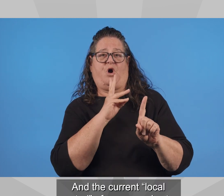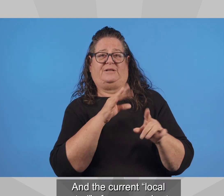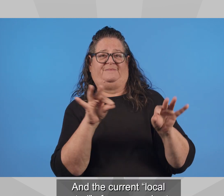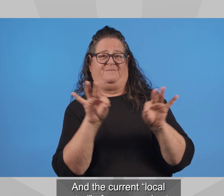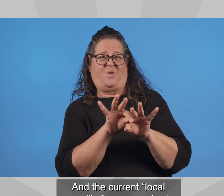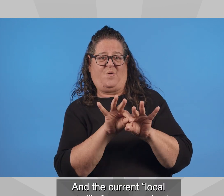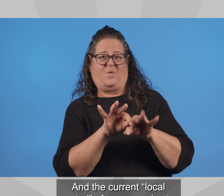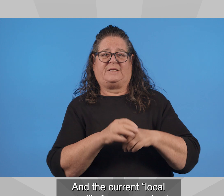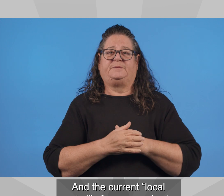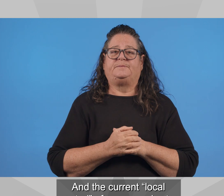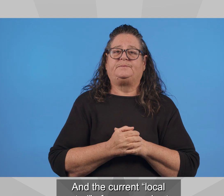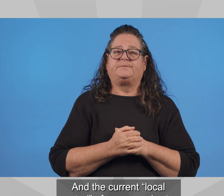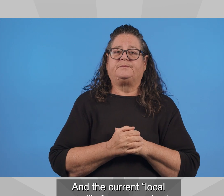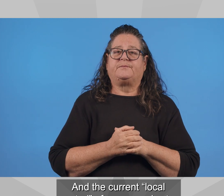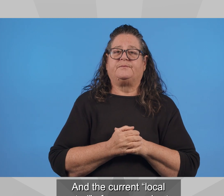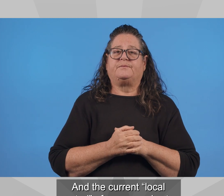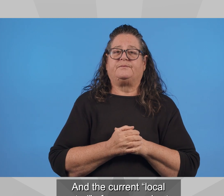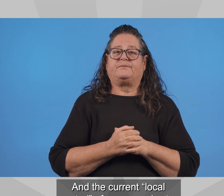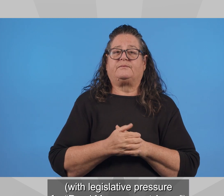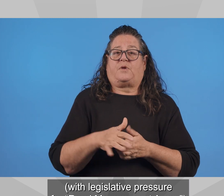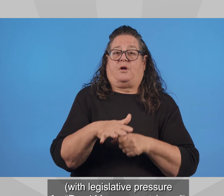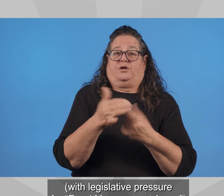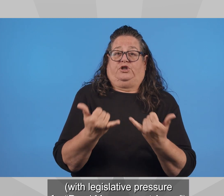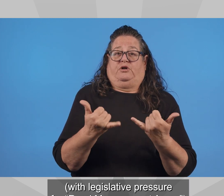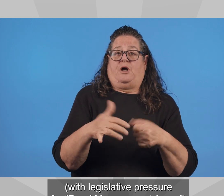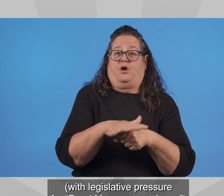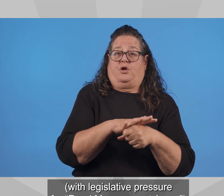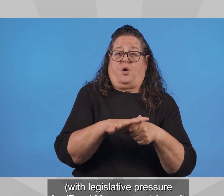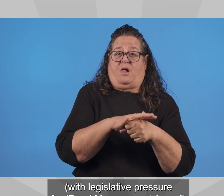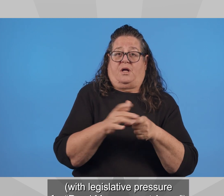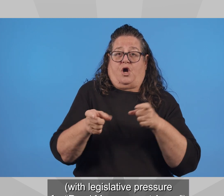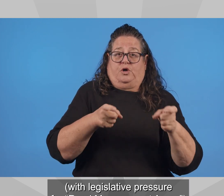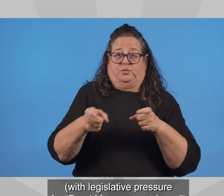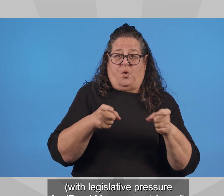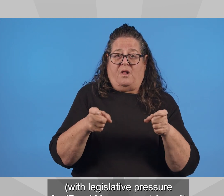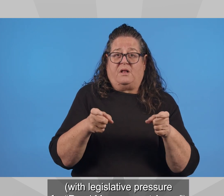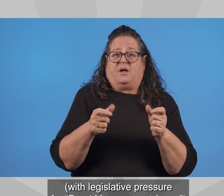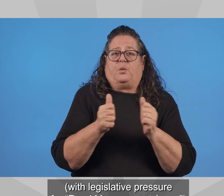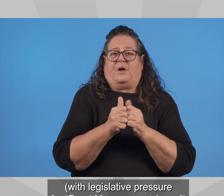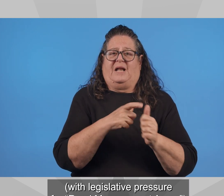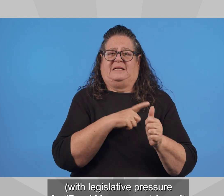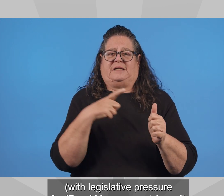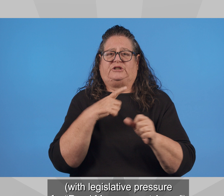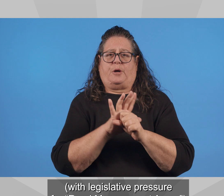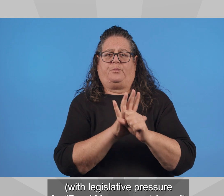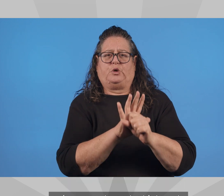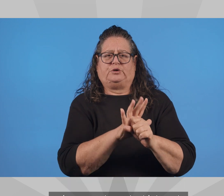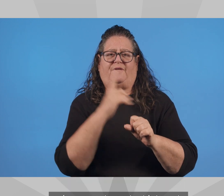local control of our groundwater, with legislative pressure for rural management areas, only